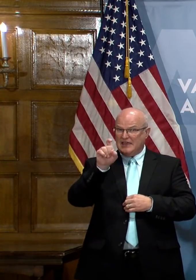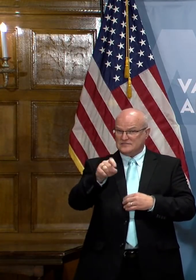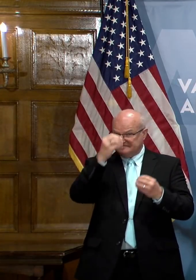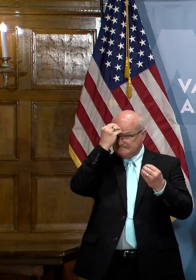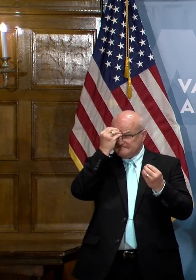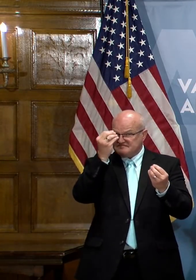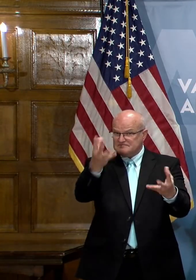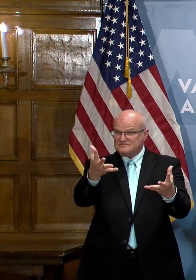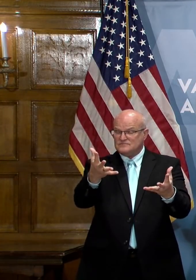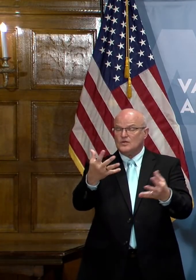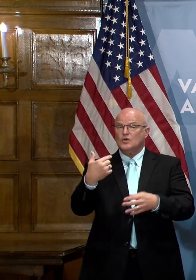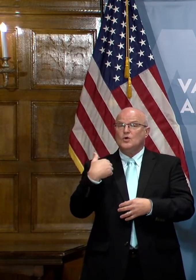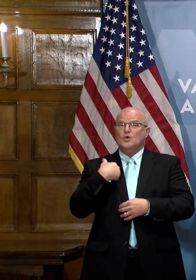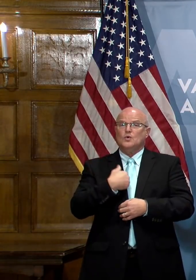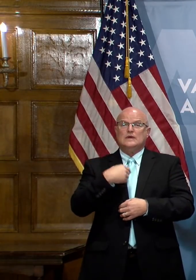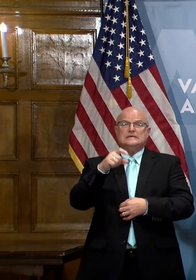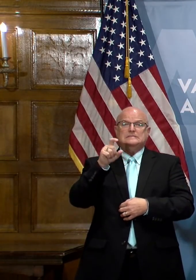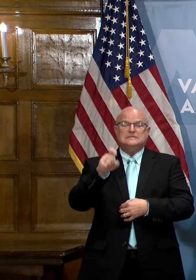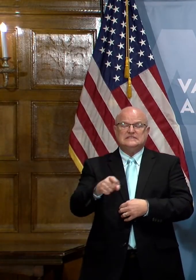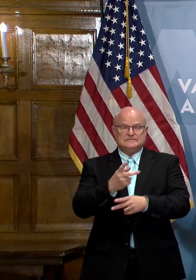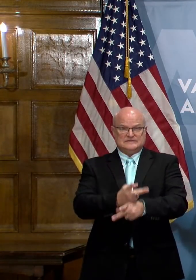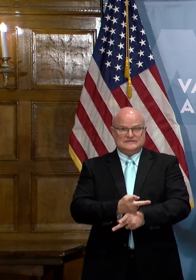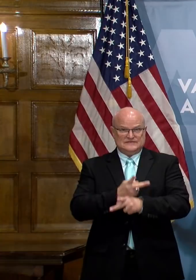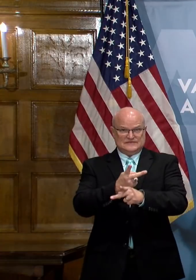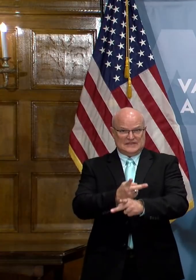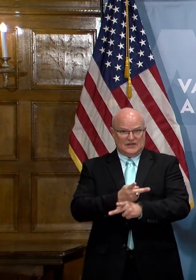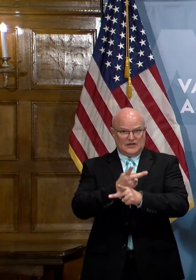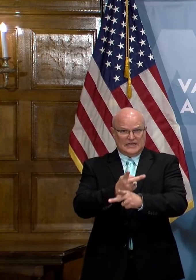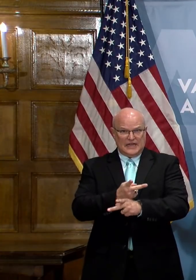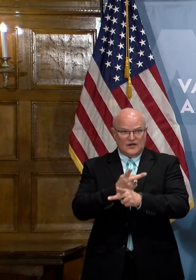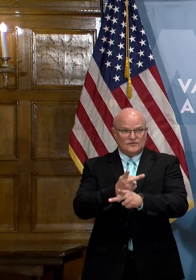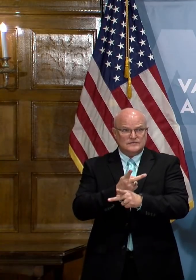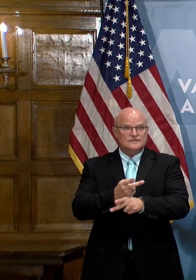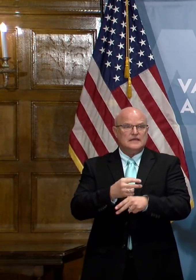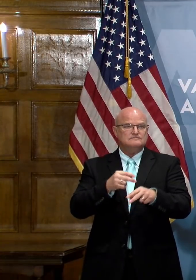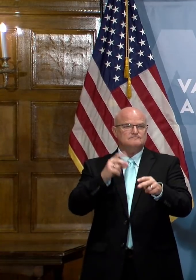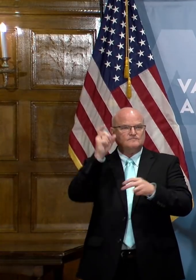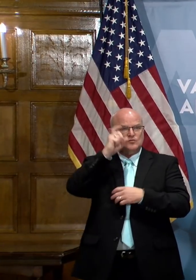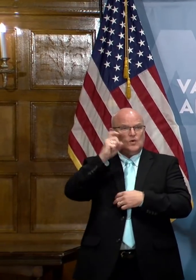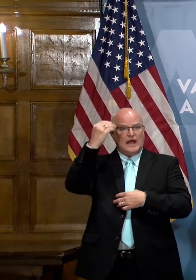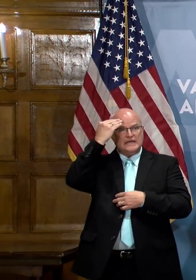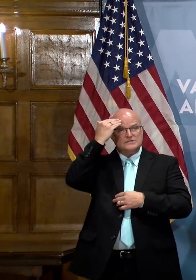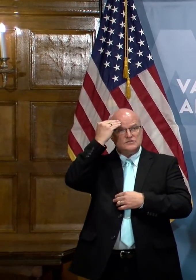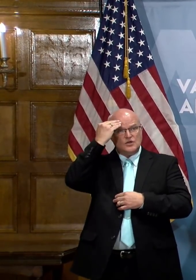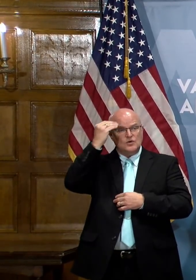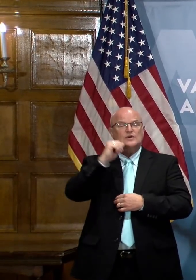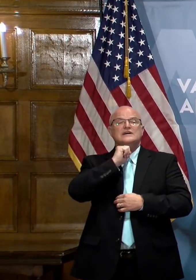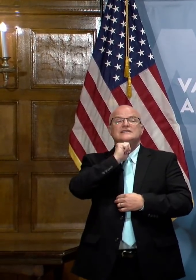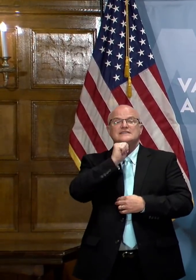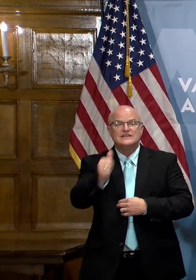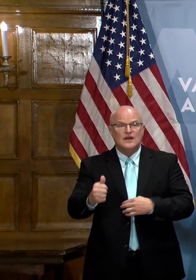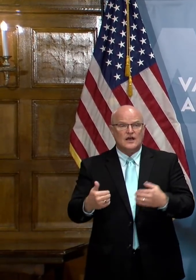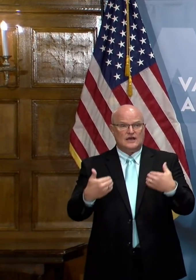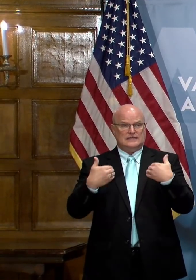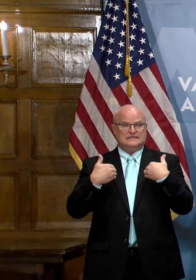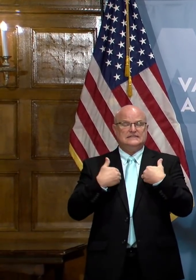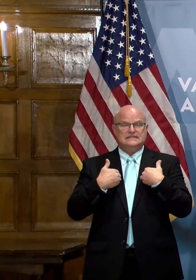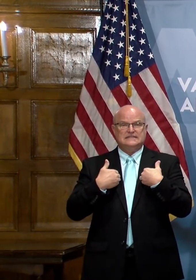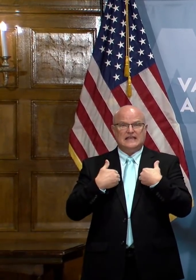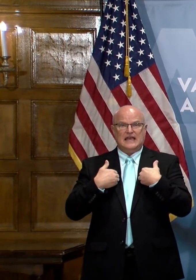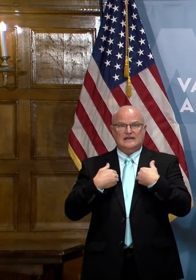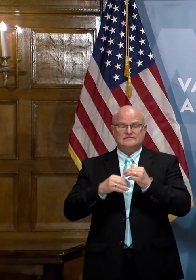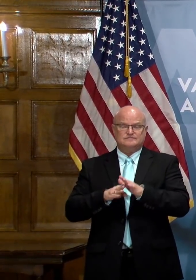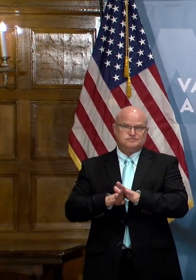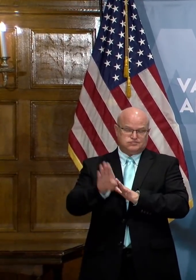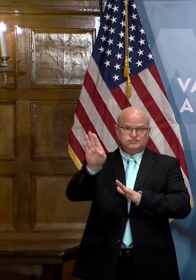you that we've got to be very cautious and wise in order not to have a